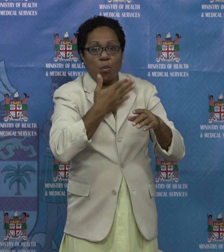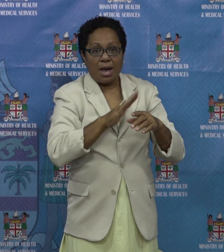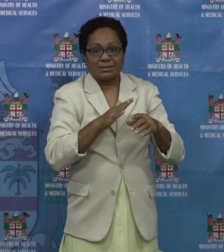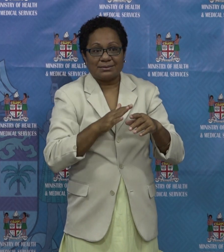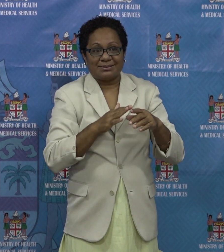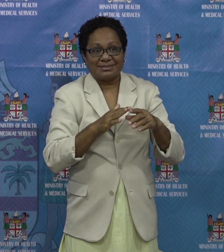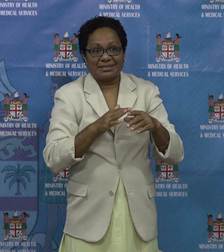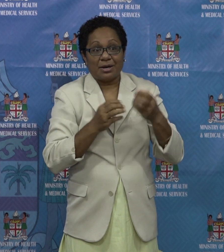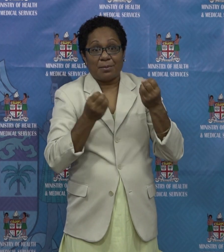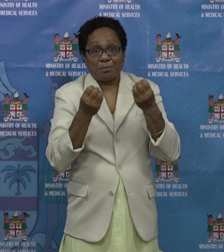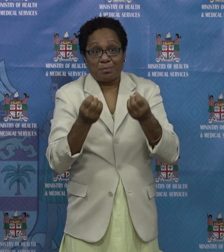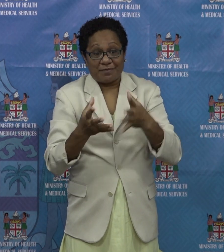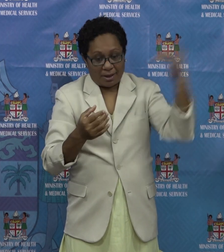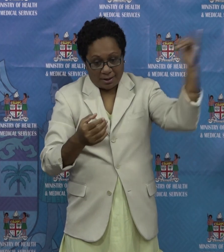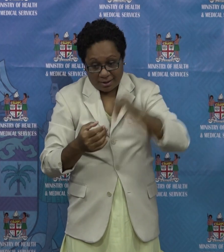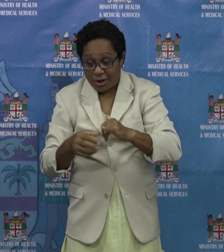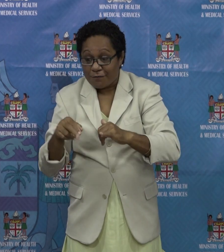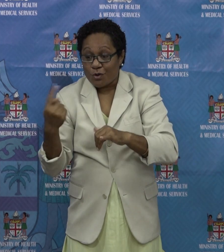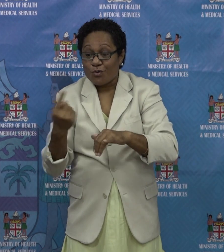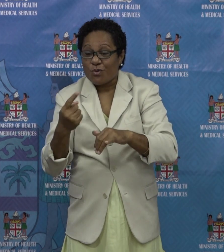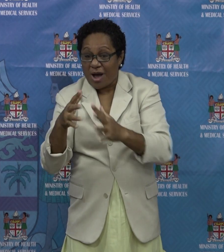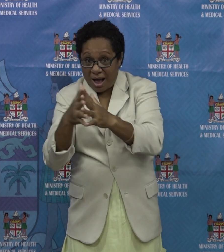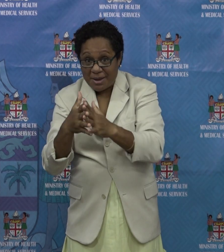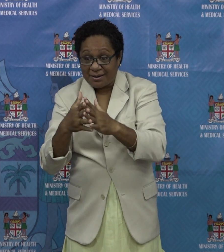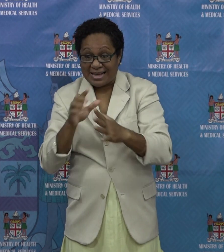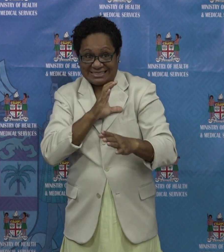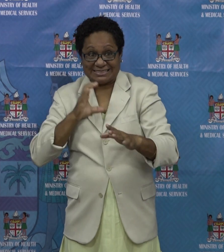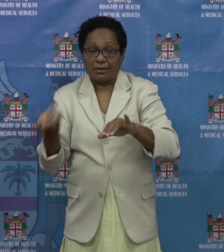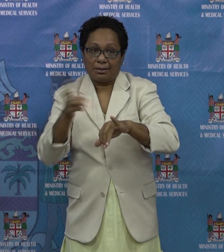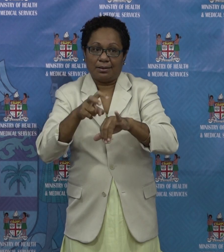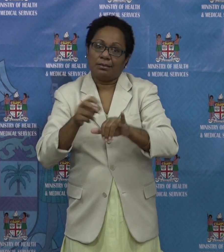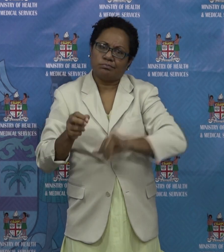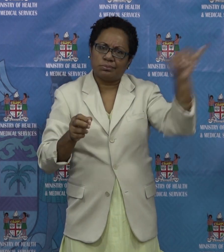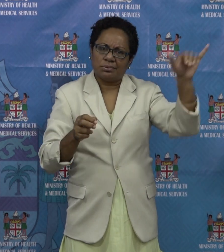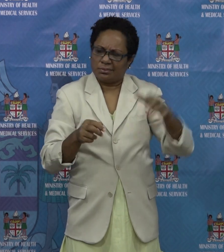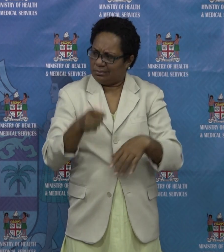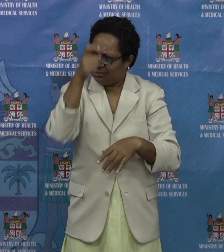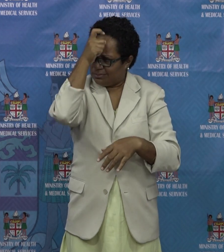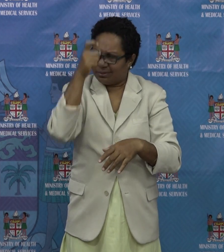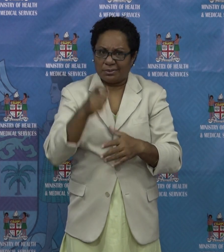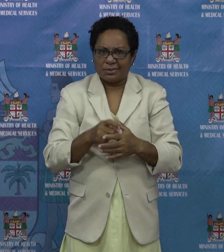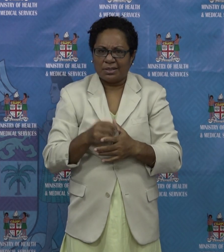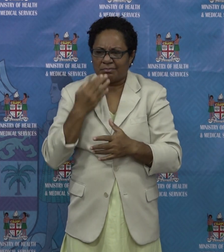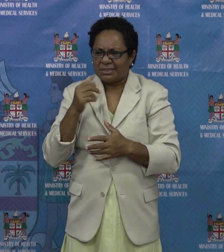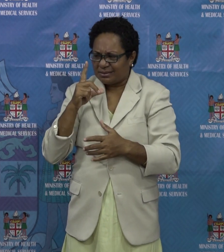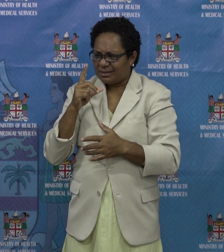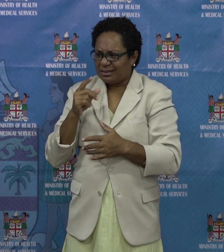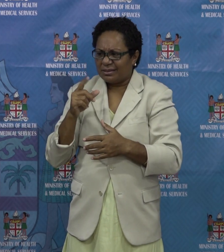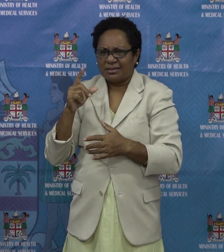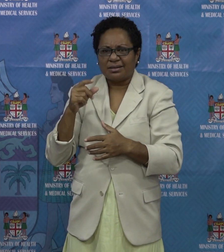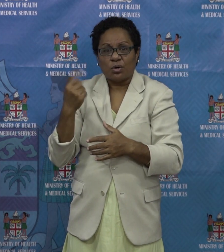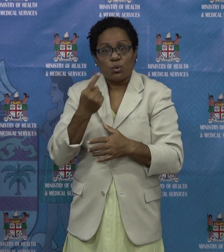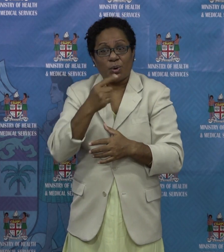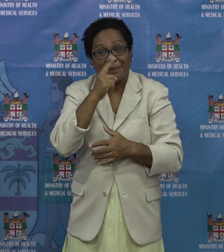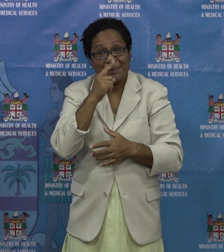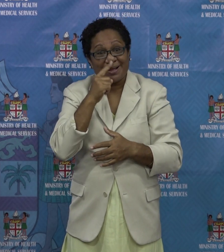State Department has now issued travel restrictions against Fiji. Can you tell us what is the word? Are people who are not nationals,